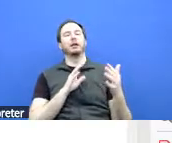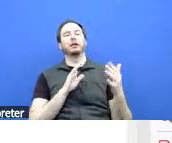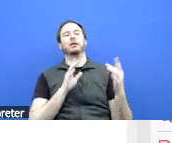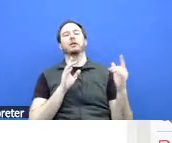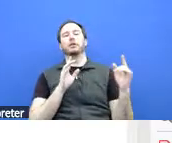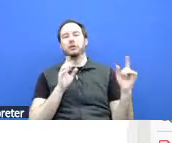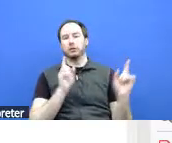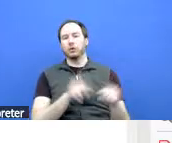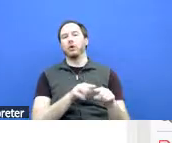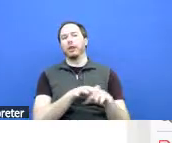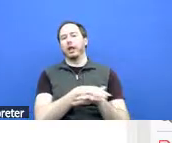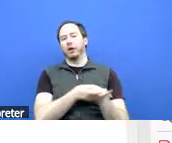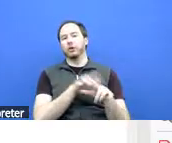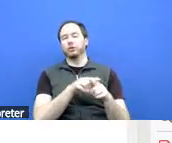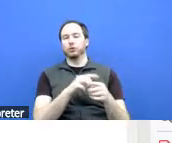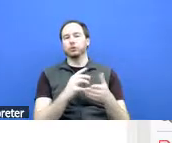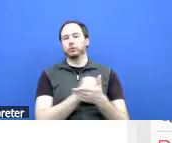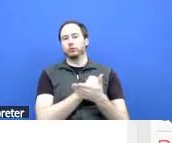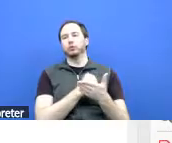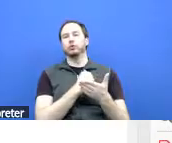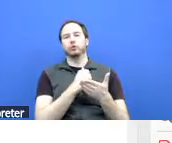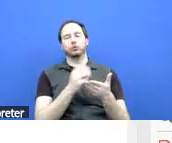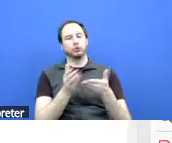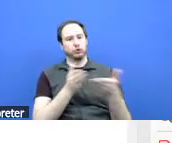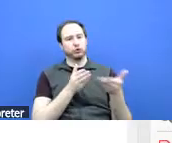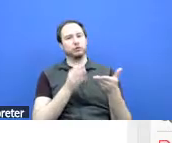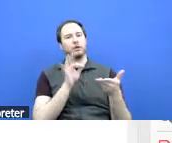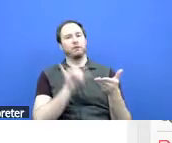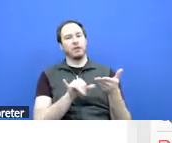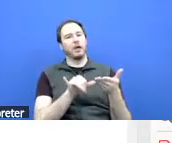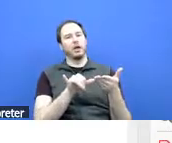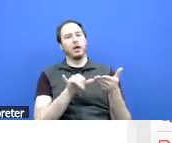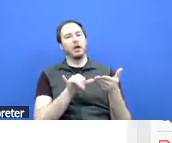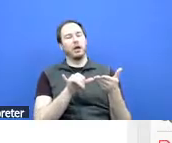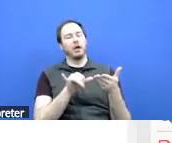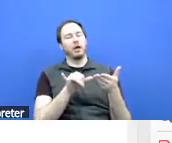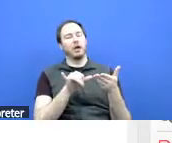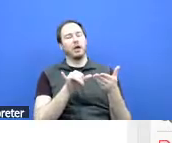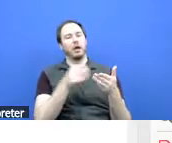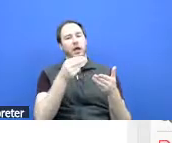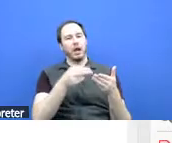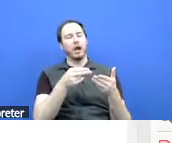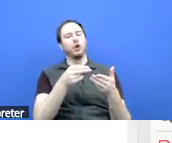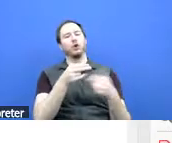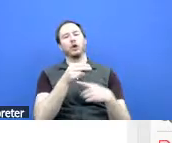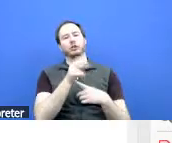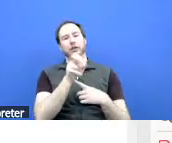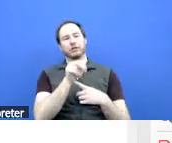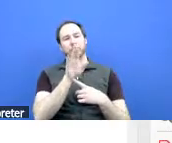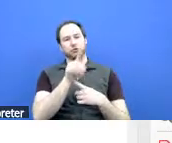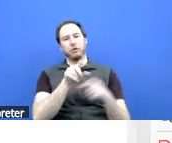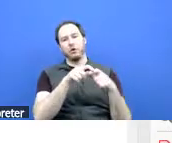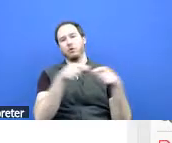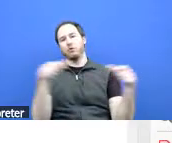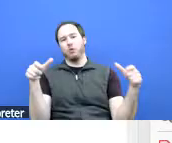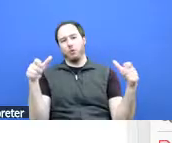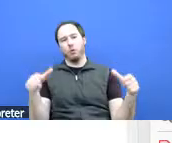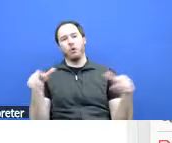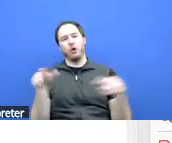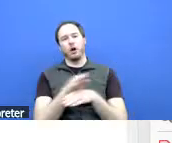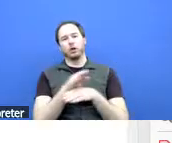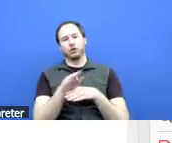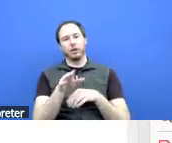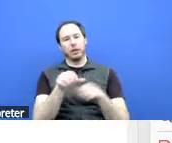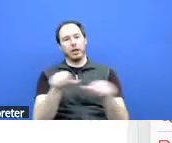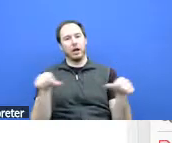area to utilize the goods and services of the Henrietta Commercial Jefferson Road corridor. This